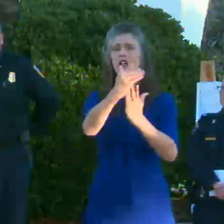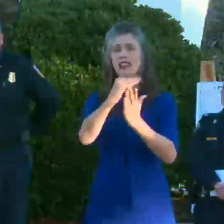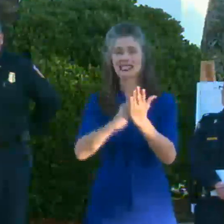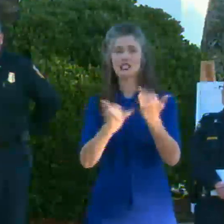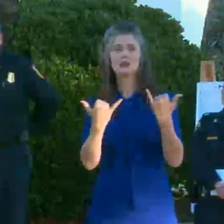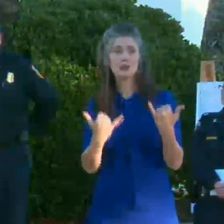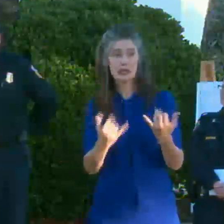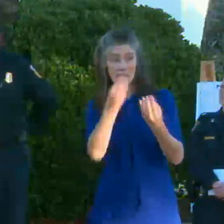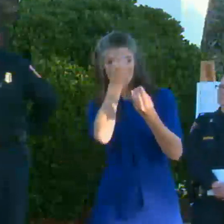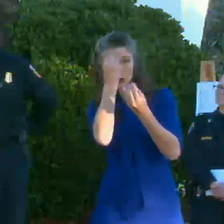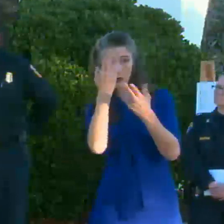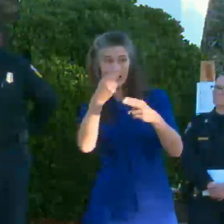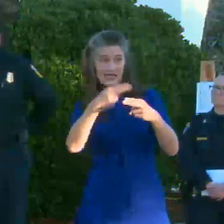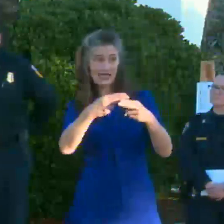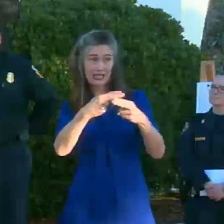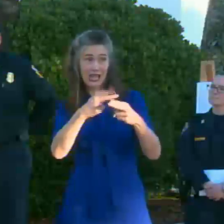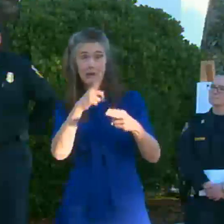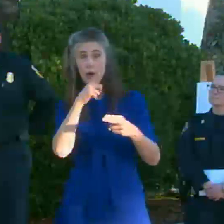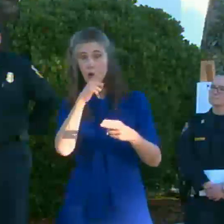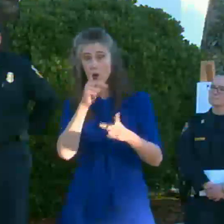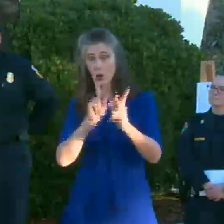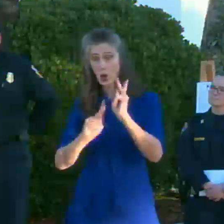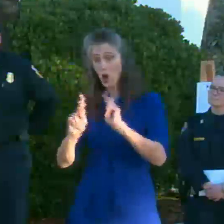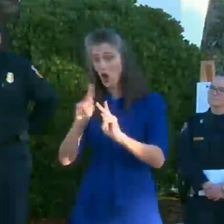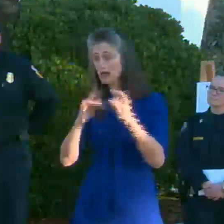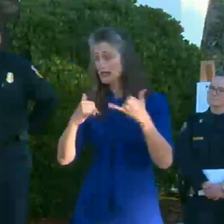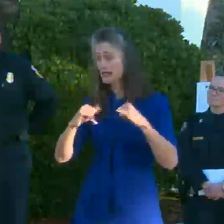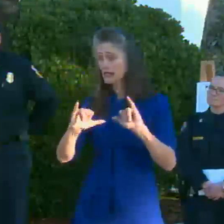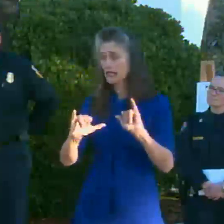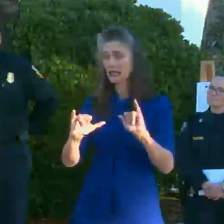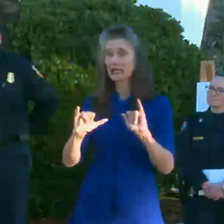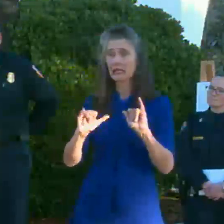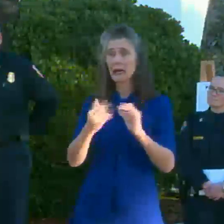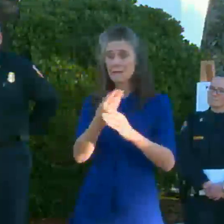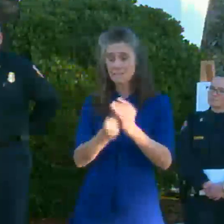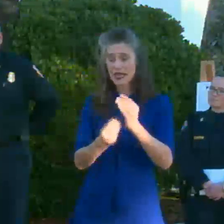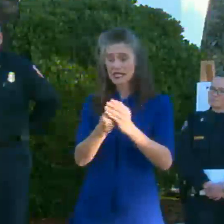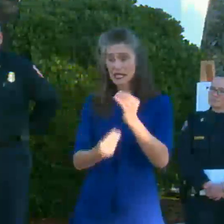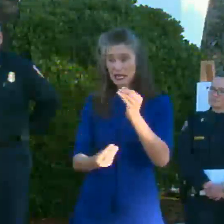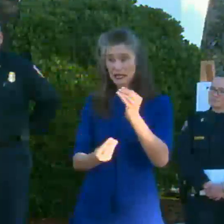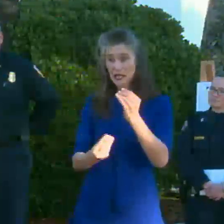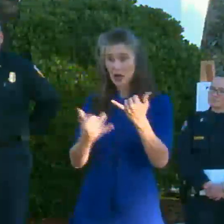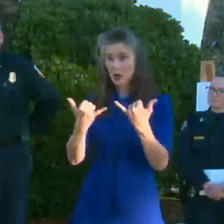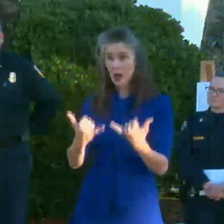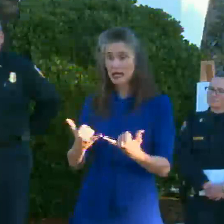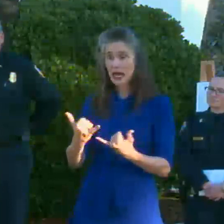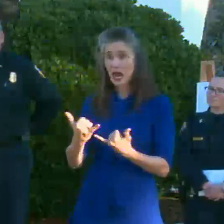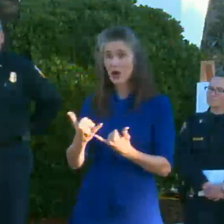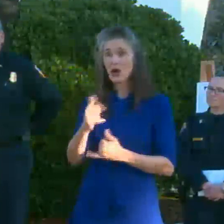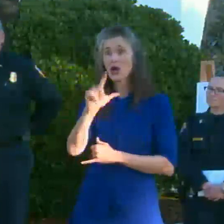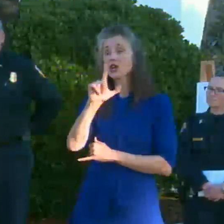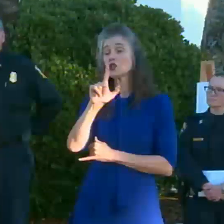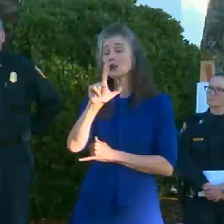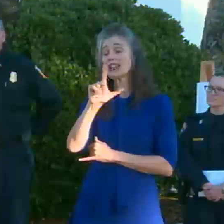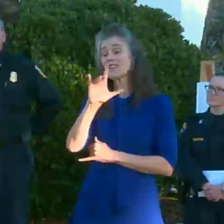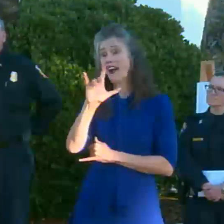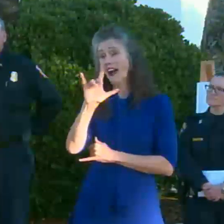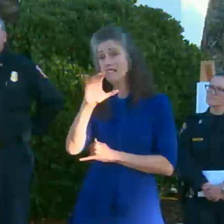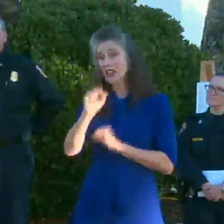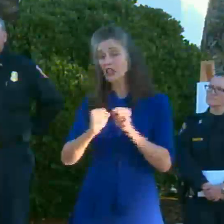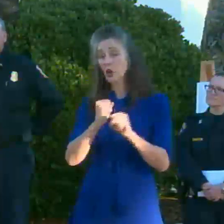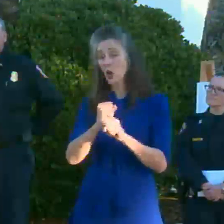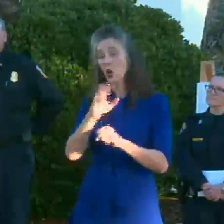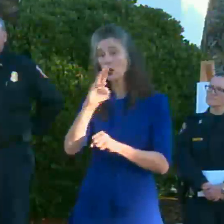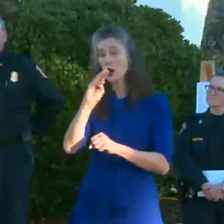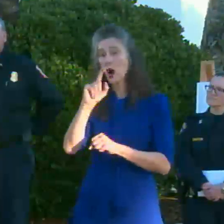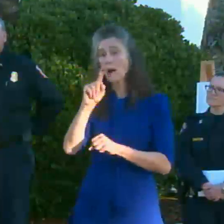release the names of those who are missing. The missing people as of now are 25-year-old